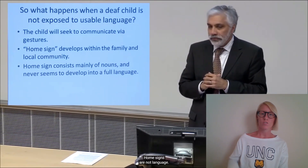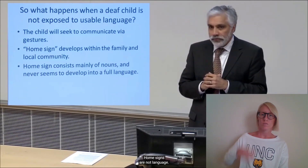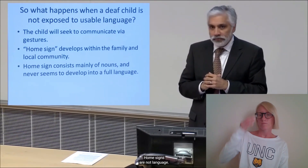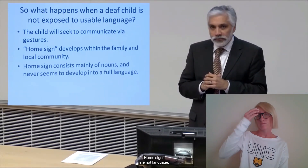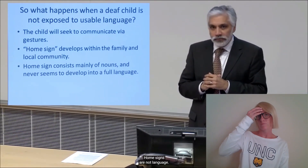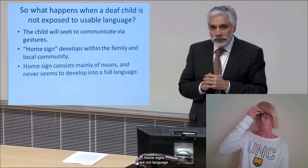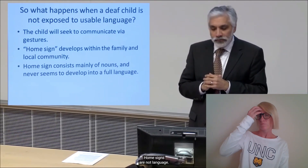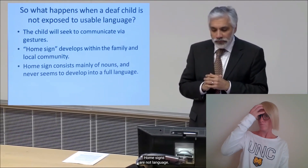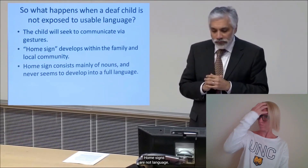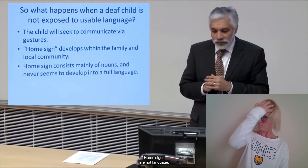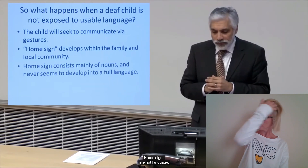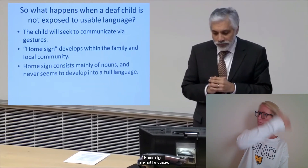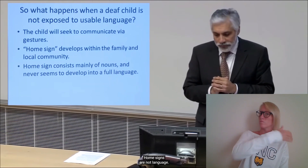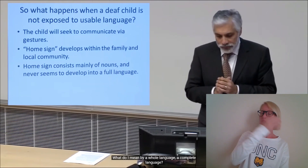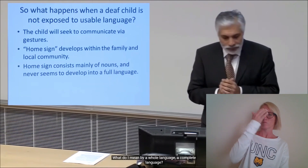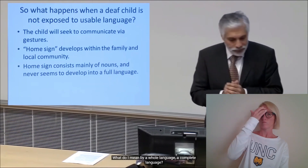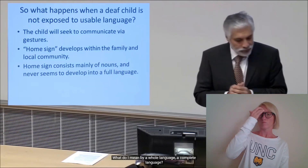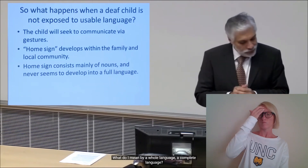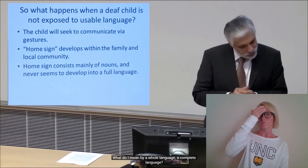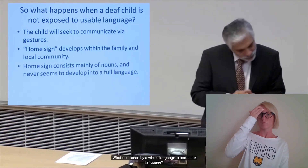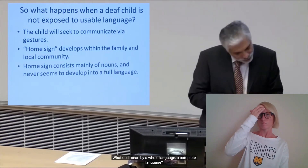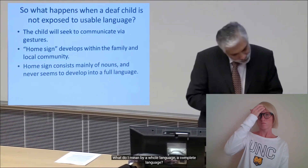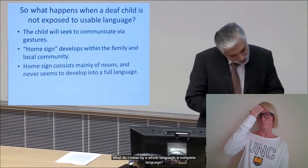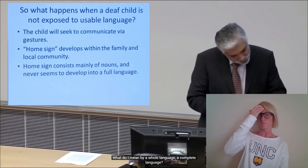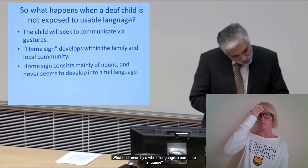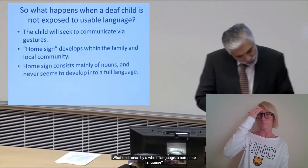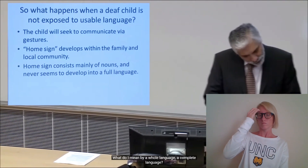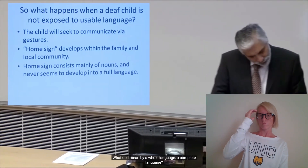not language.